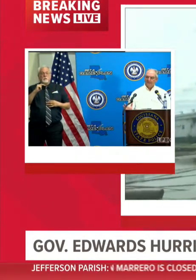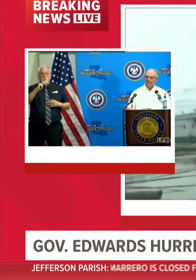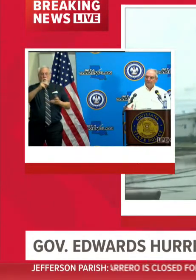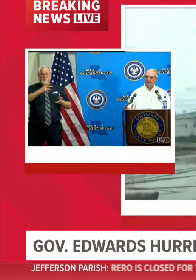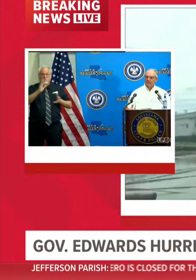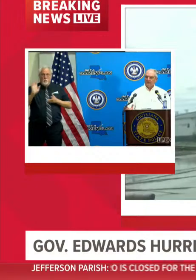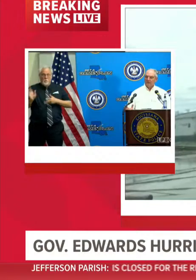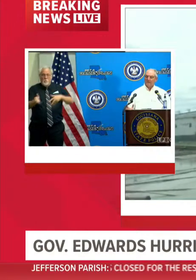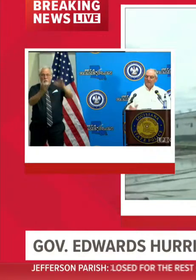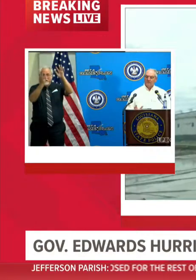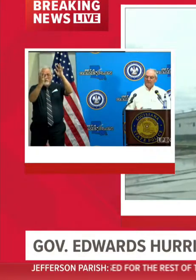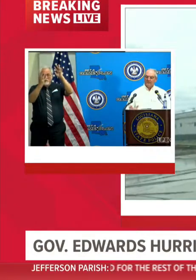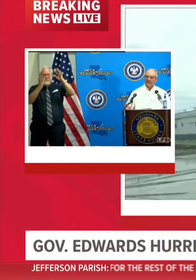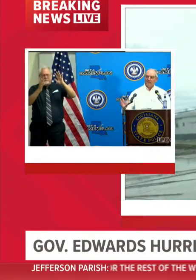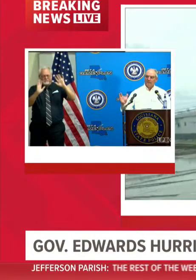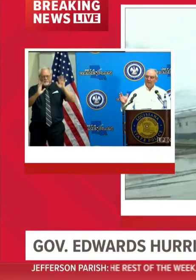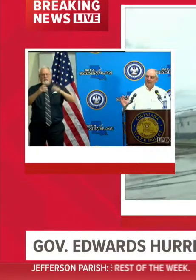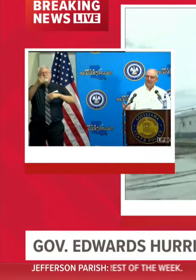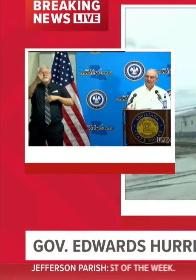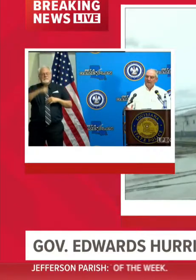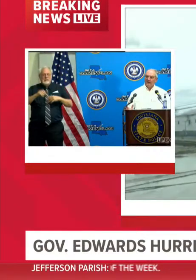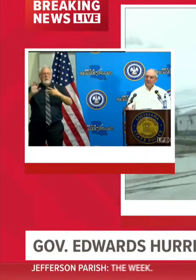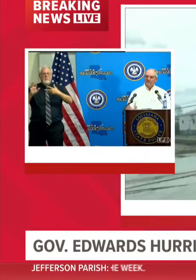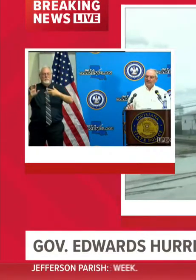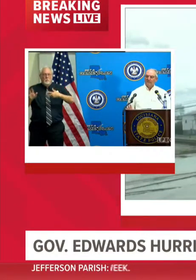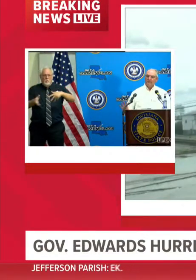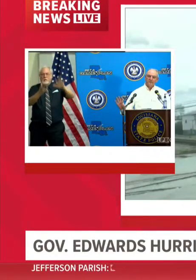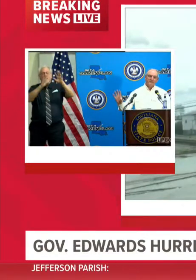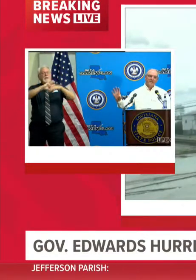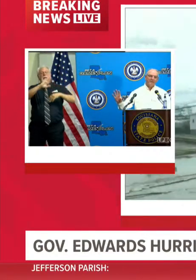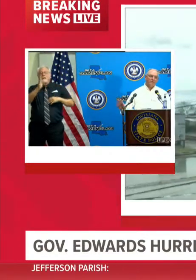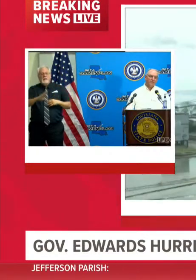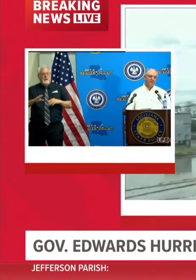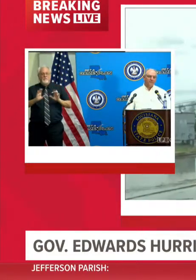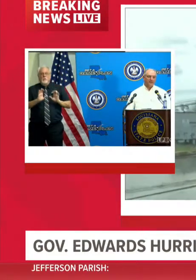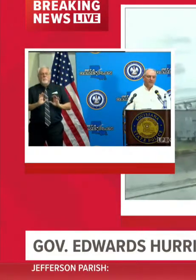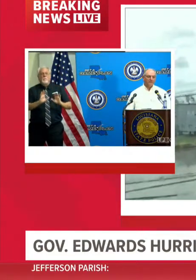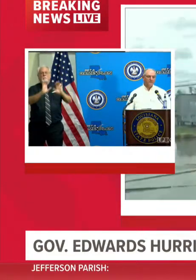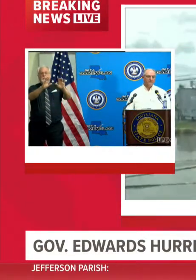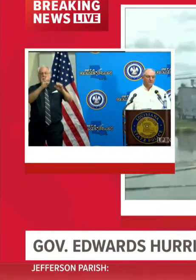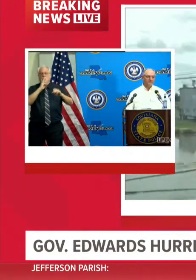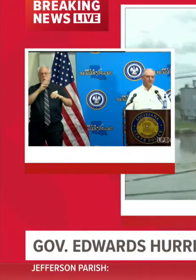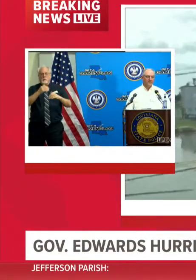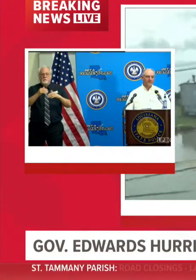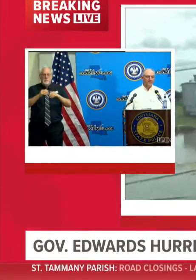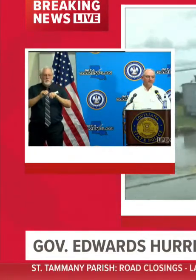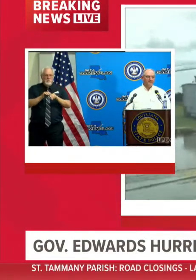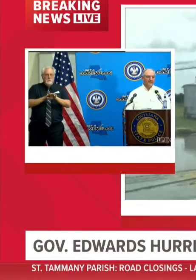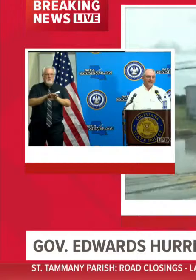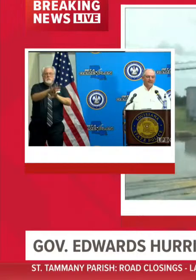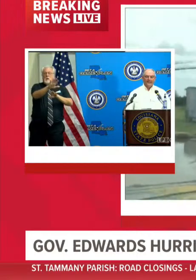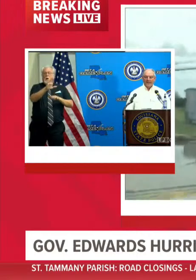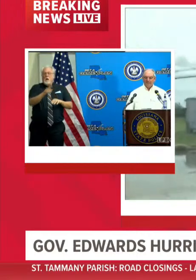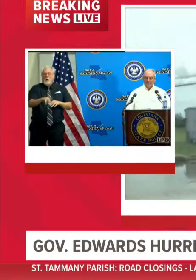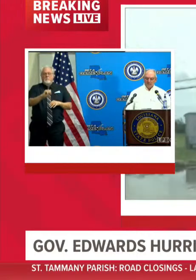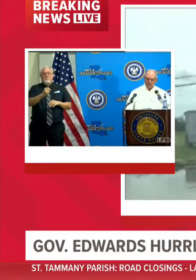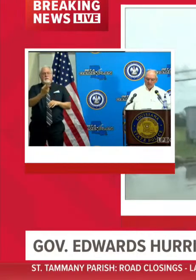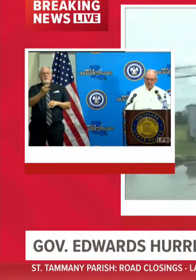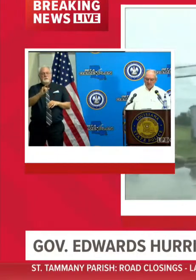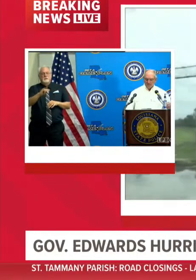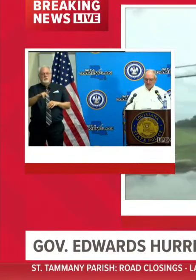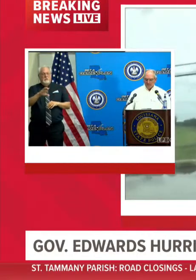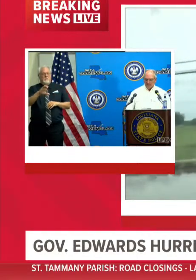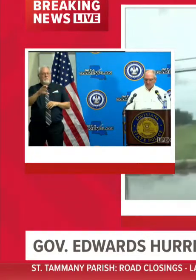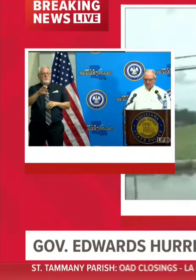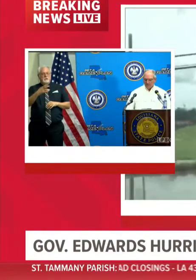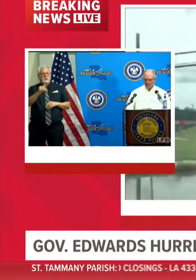wind, I should say south wind, was never pushing that water up the Calcasieu Ship Channel. It had been